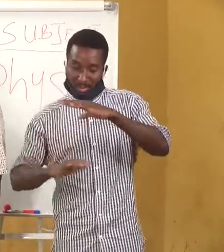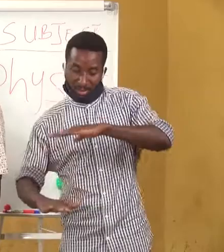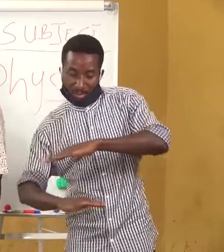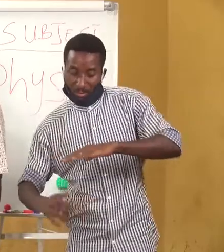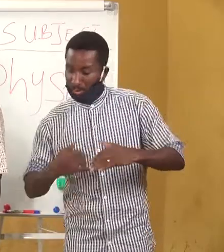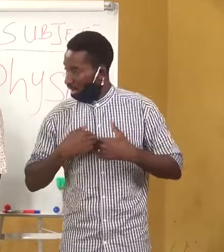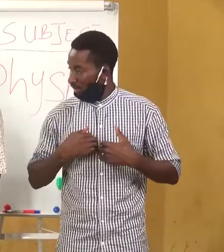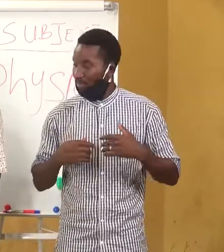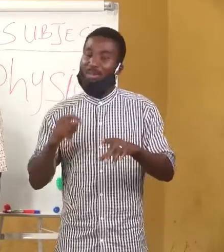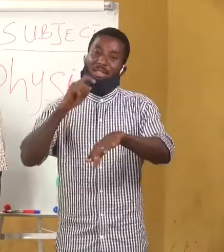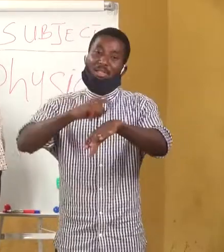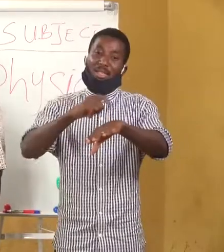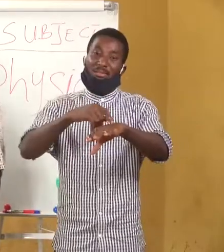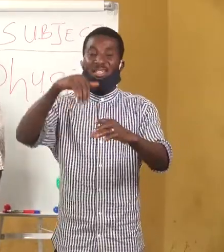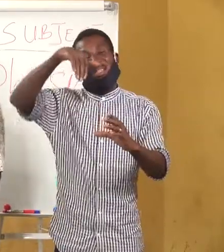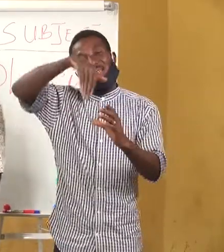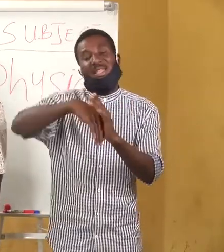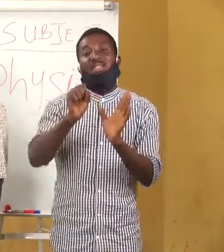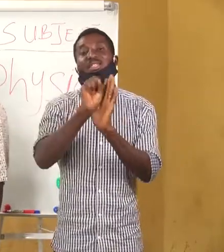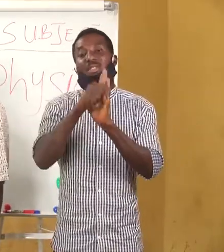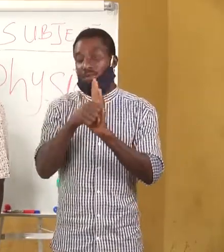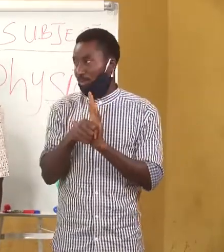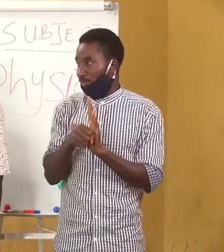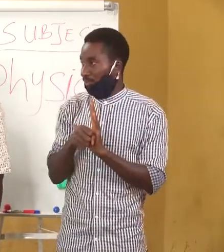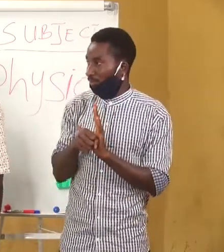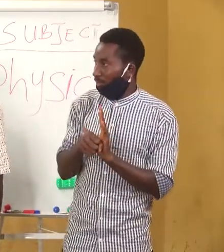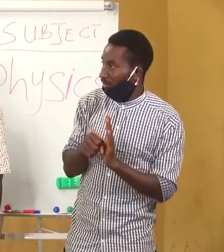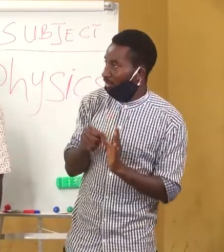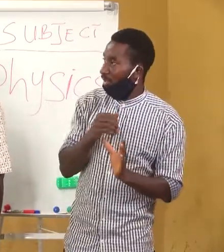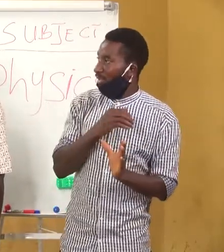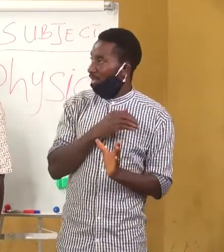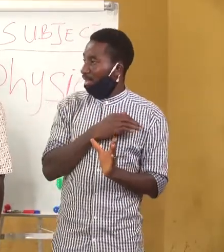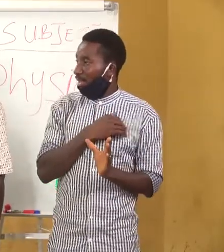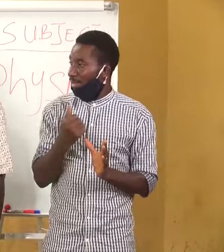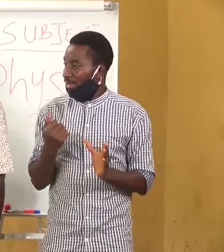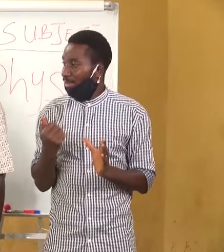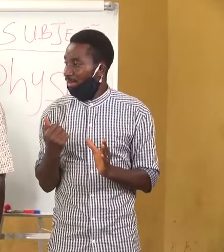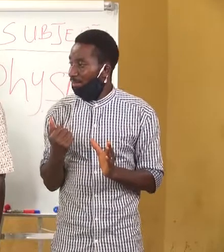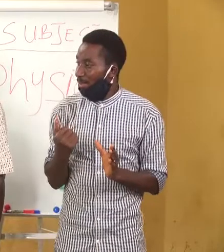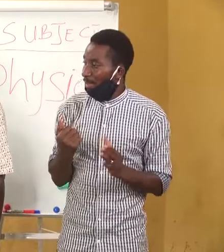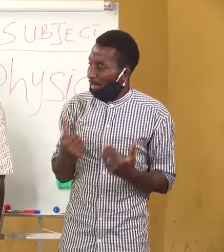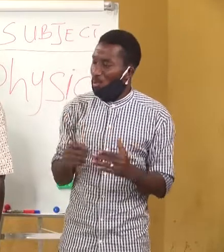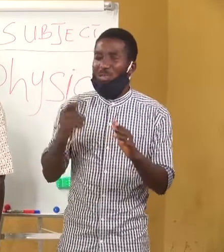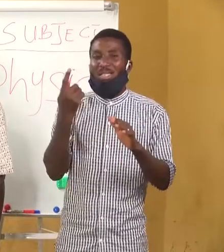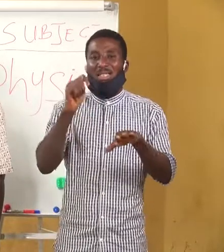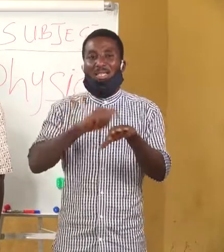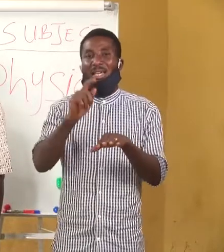seconds. And this is an exponential curve. Now time